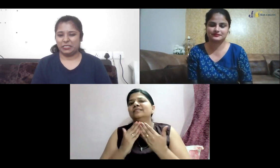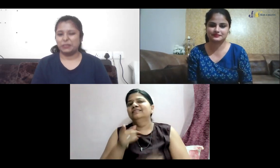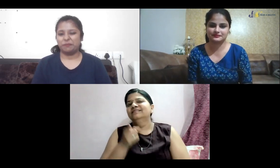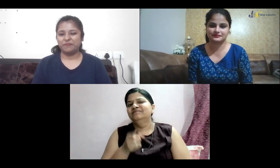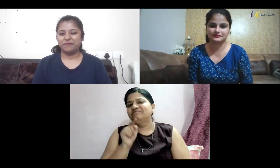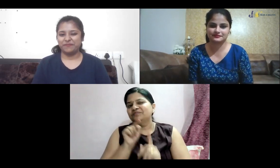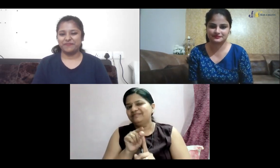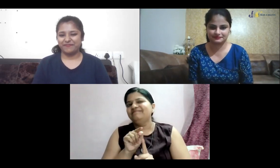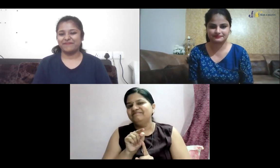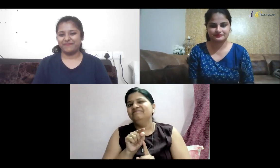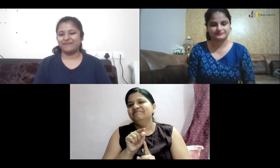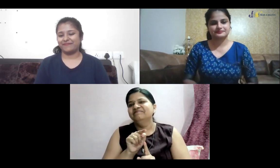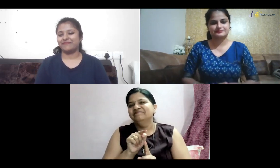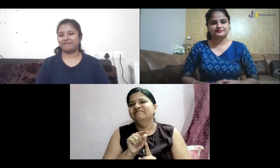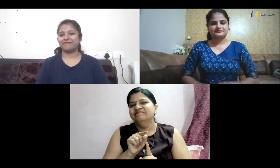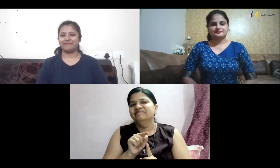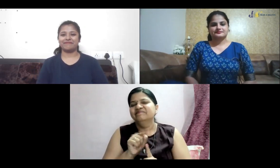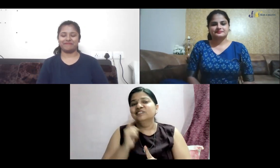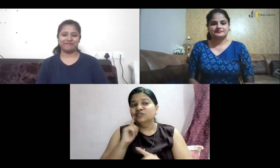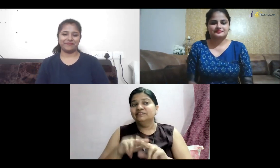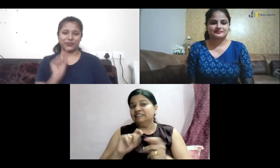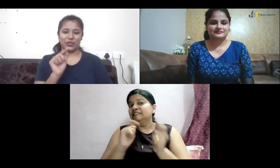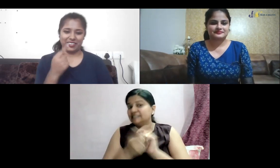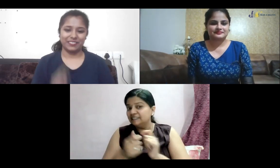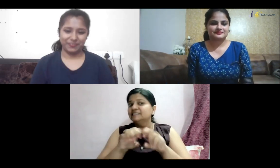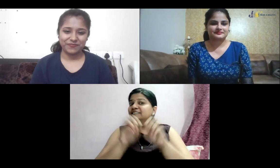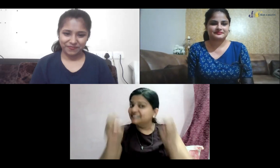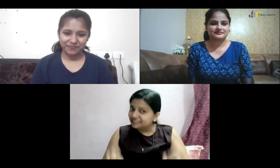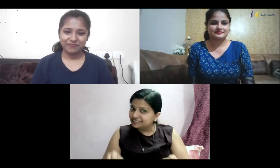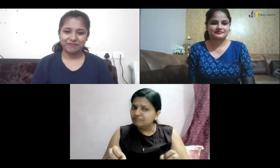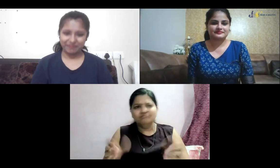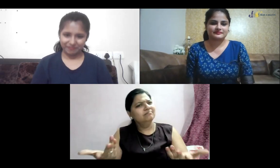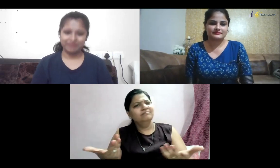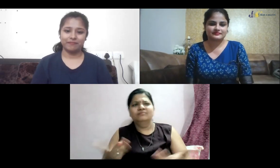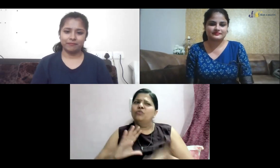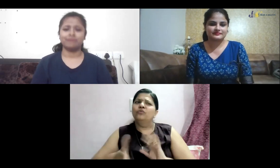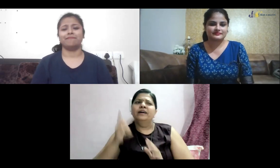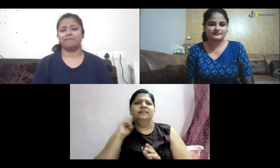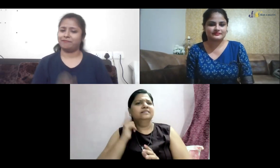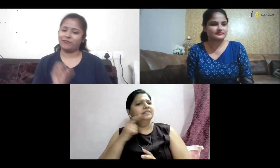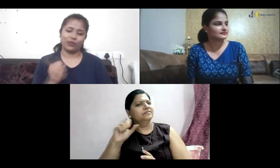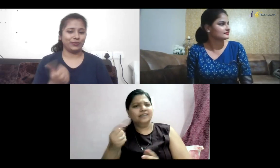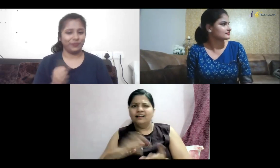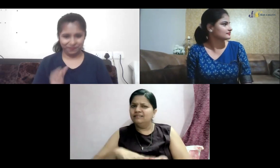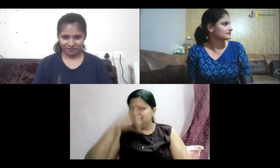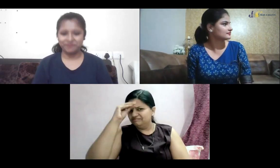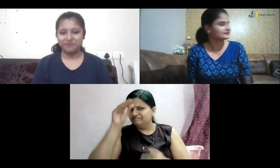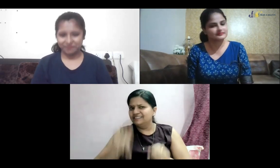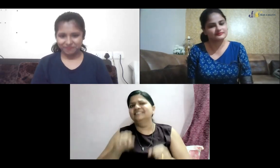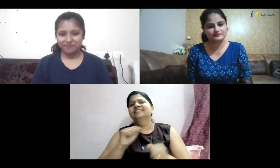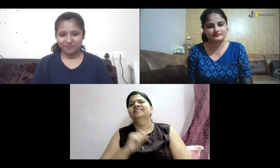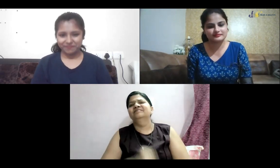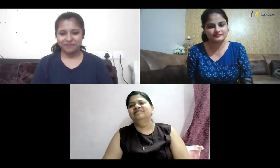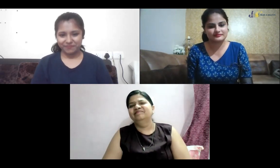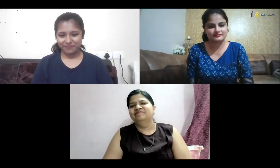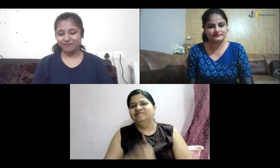But the system has missing these things. So this is the point. Because if the system has changed, then definitely the deaf people